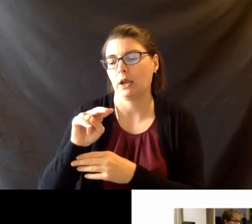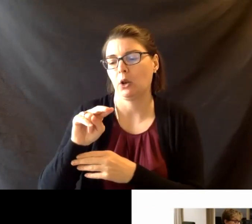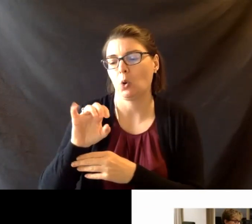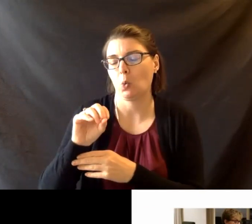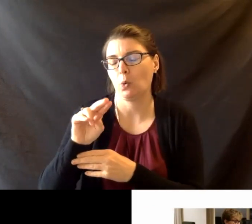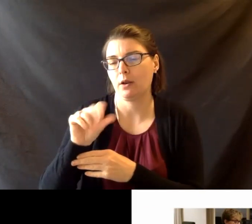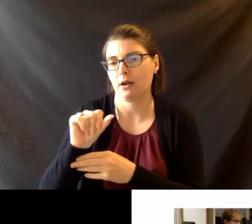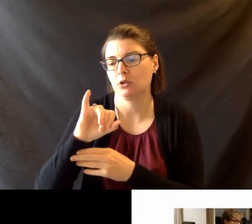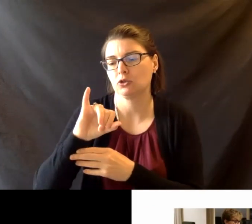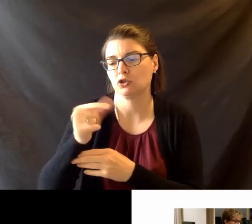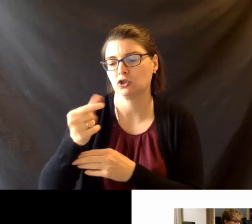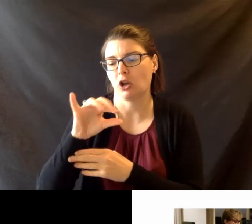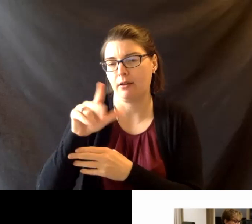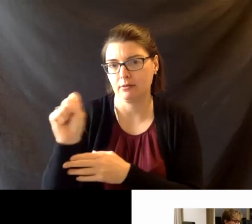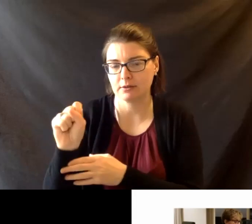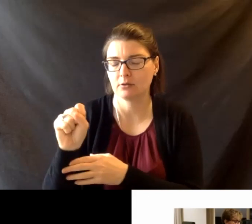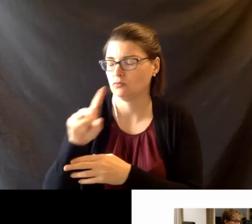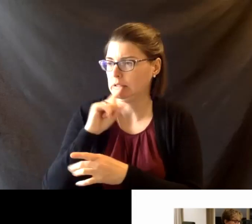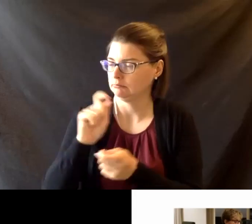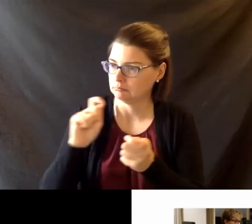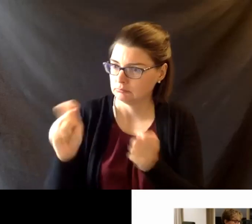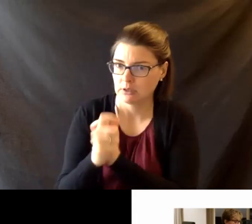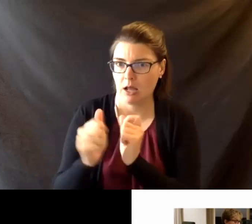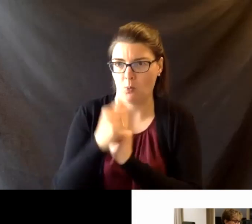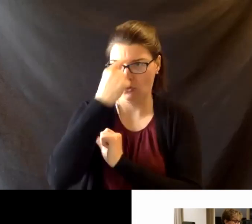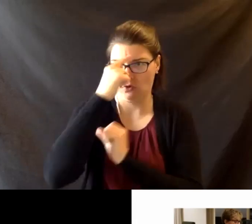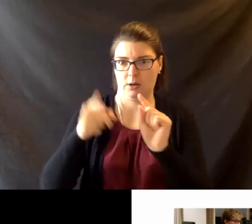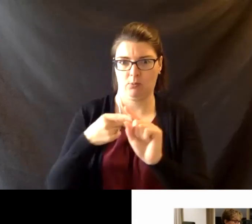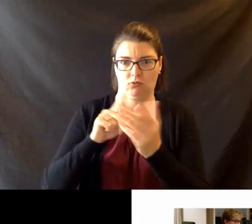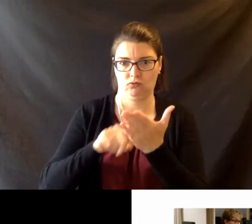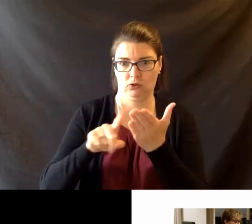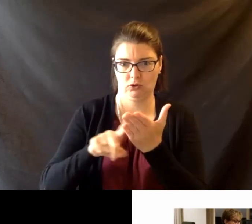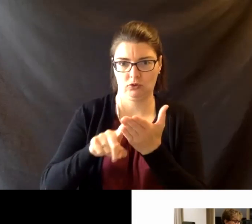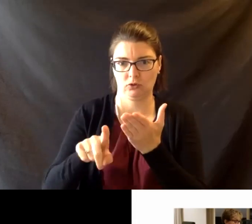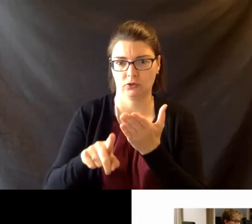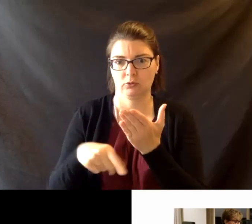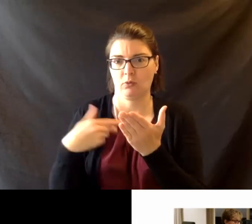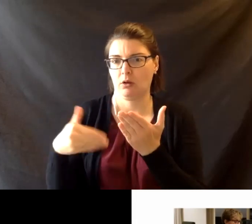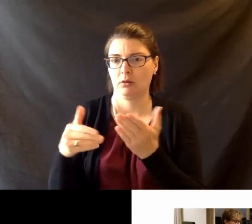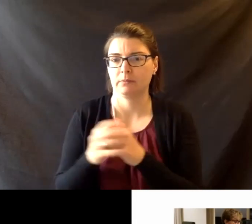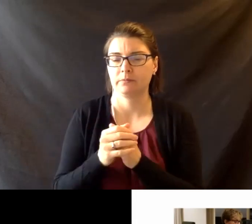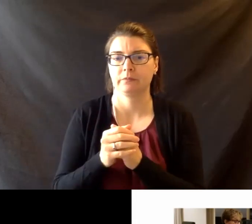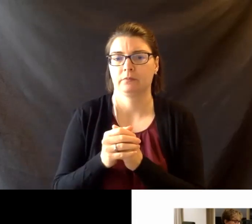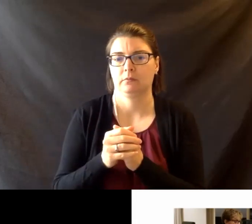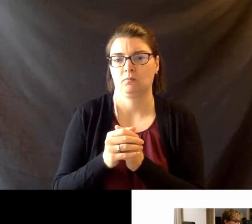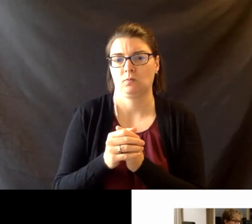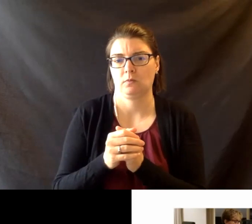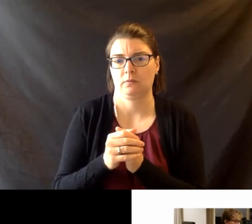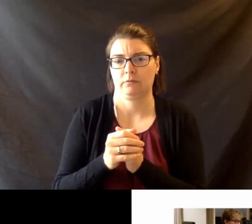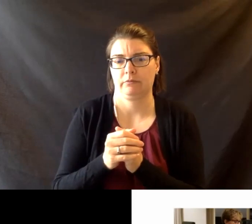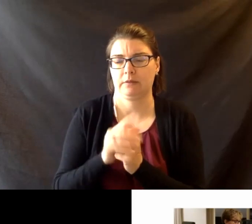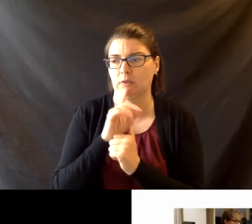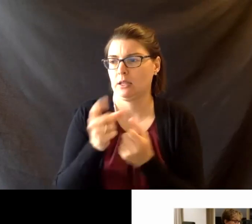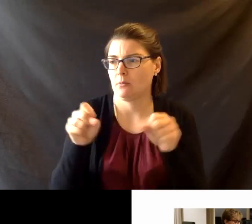Network fundamentally transformed the way I thought about research and the ways, the possibilities